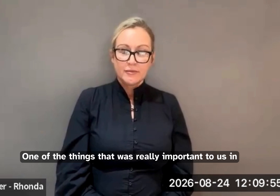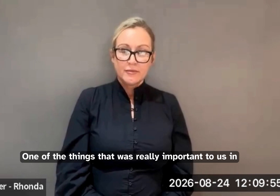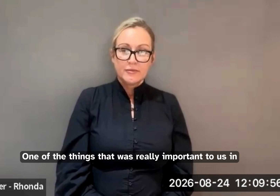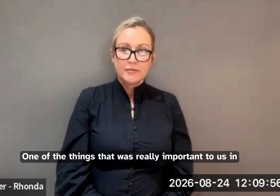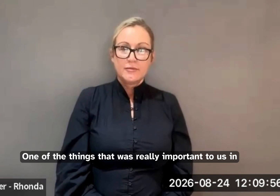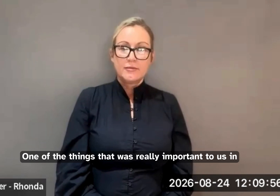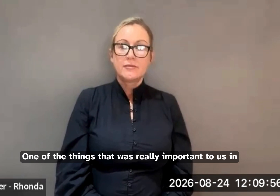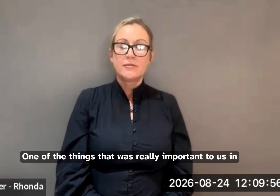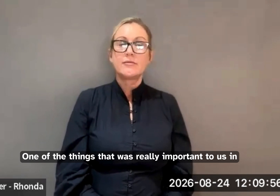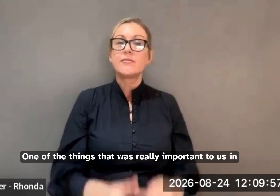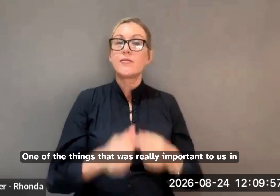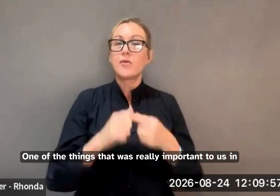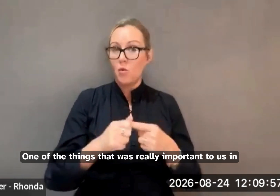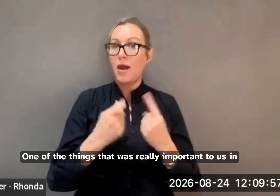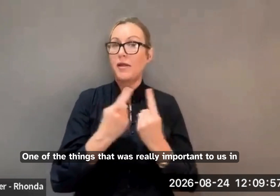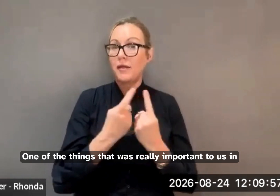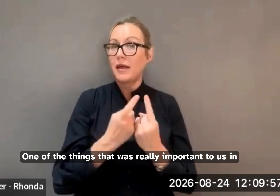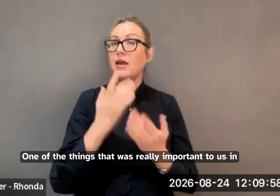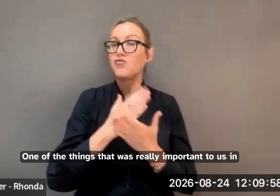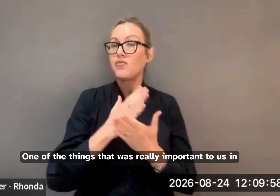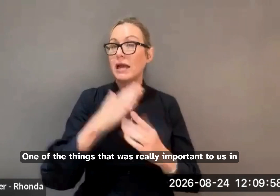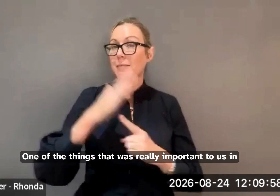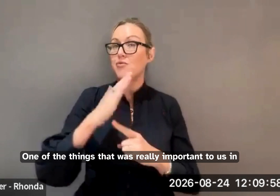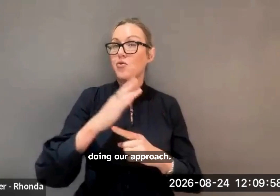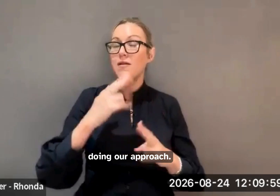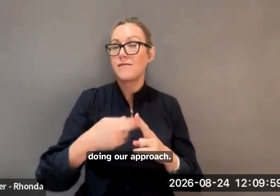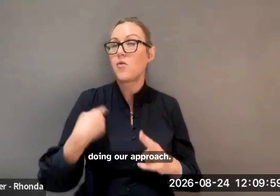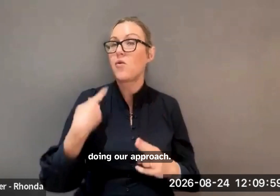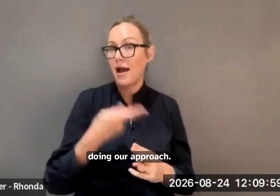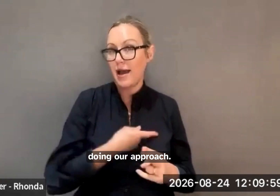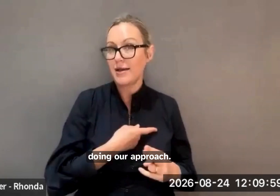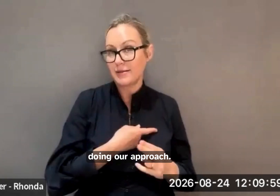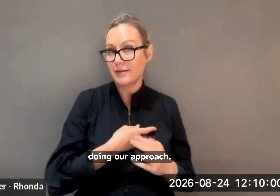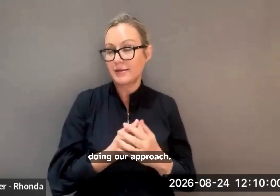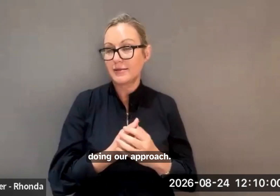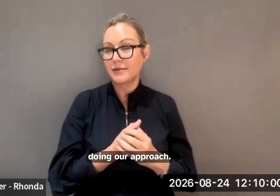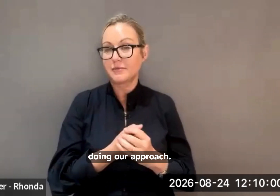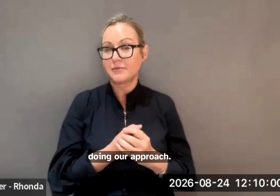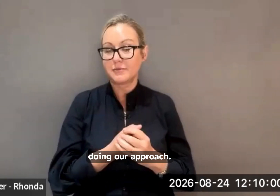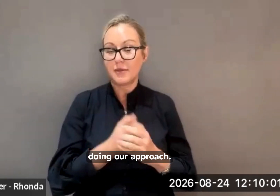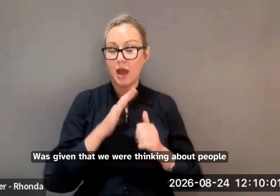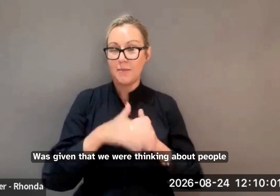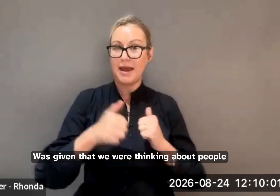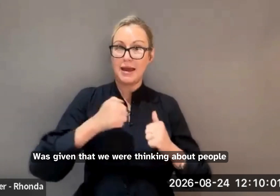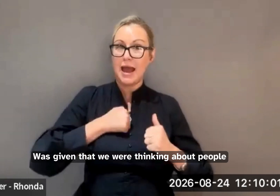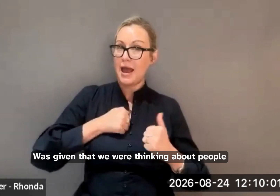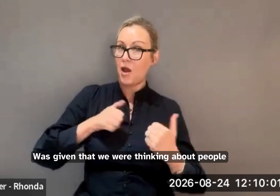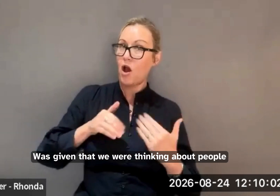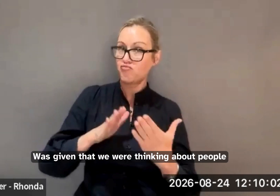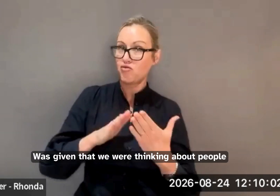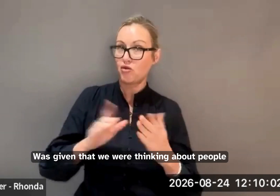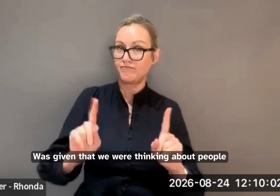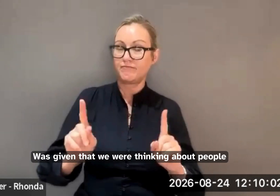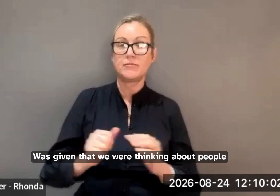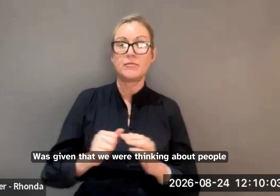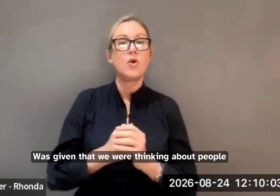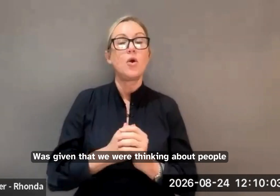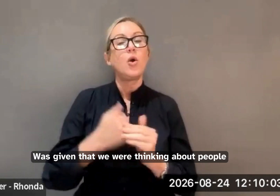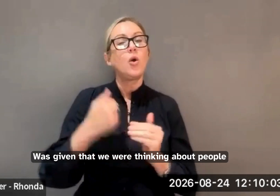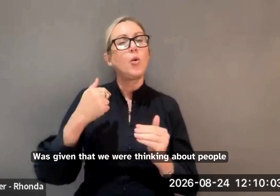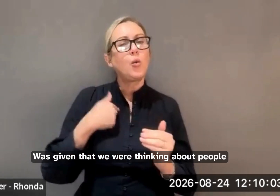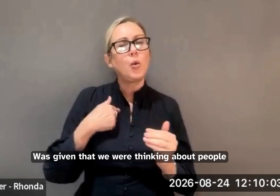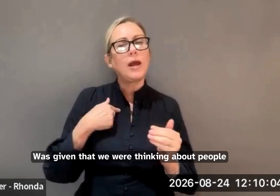One of the things that was really important to us in doing our approach was, given that we were thinking